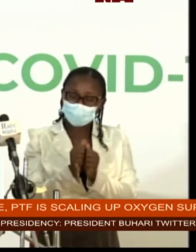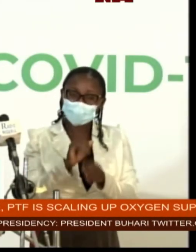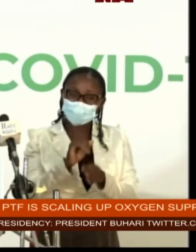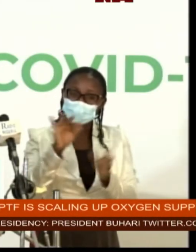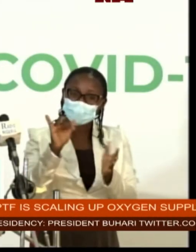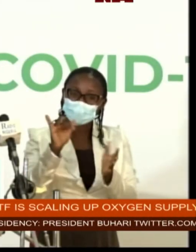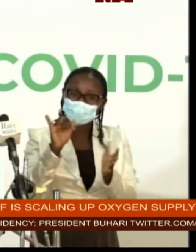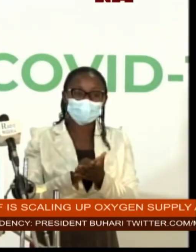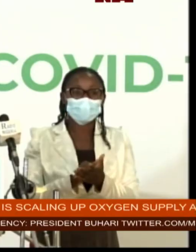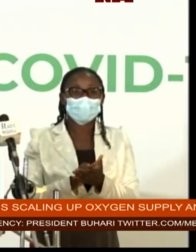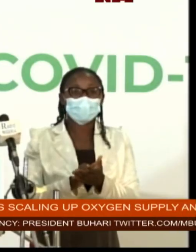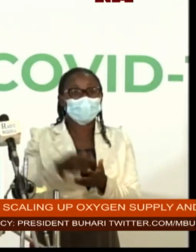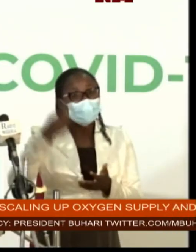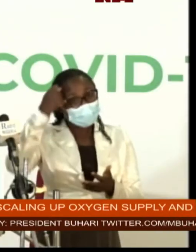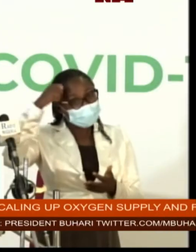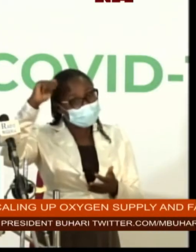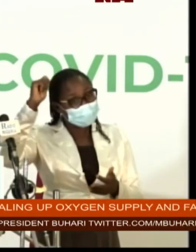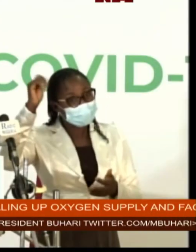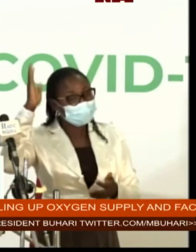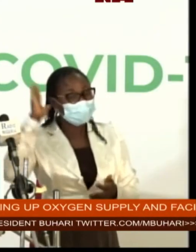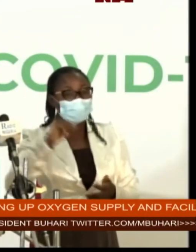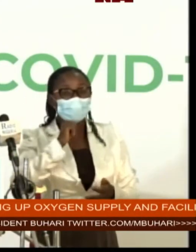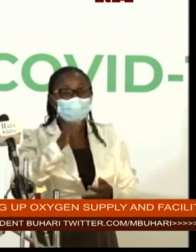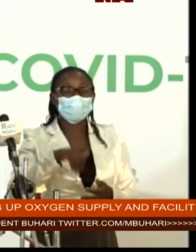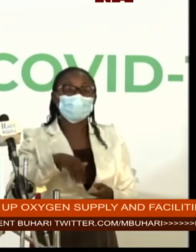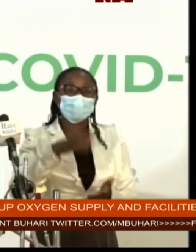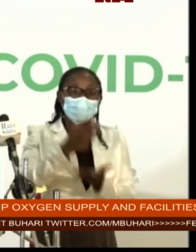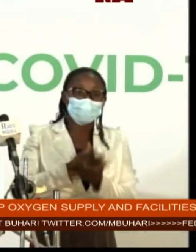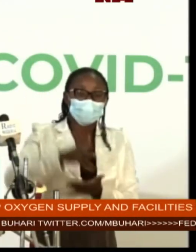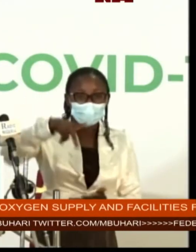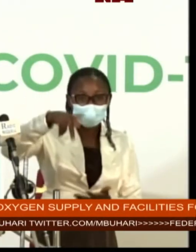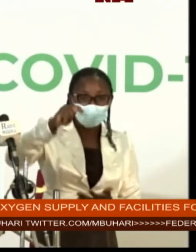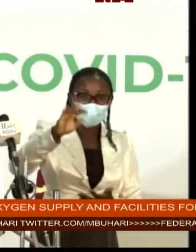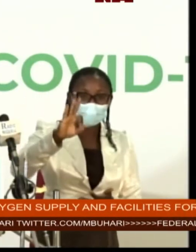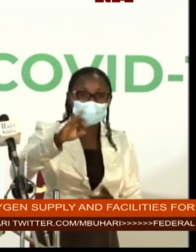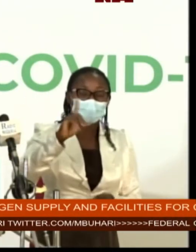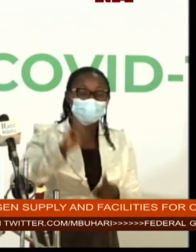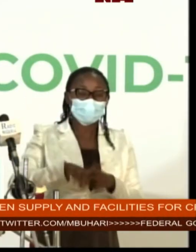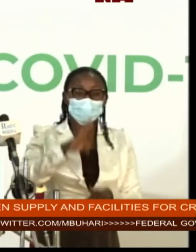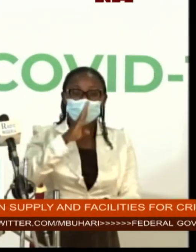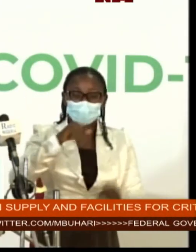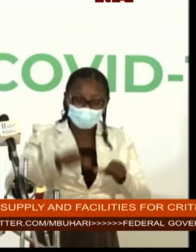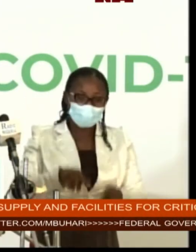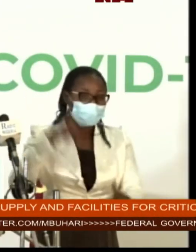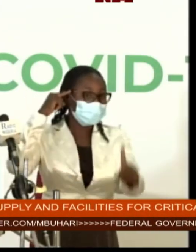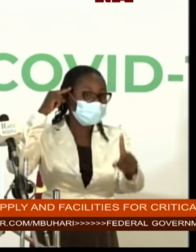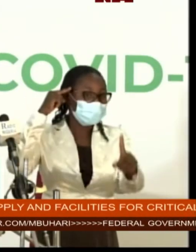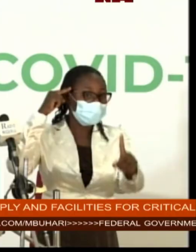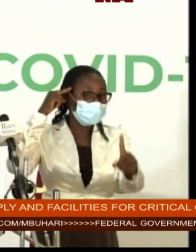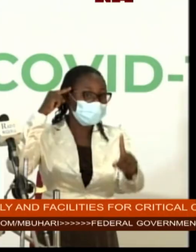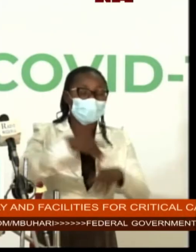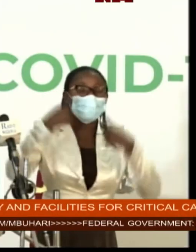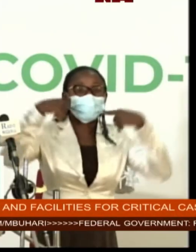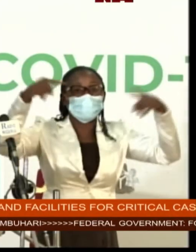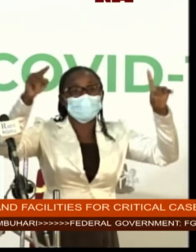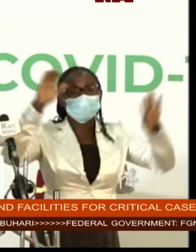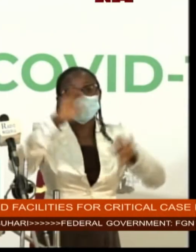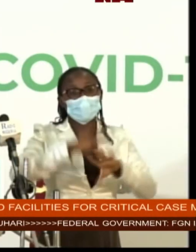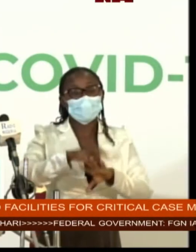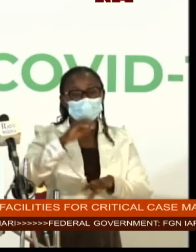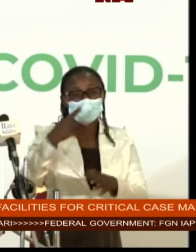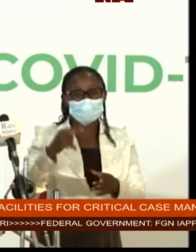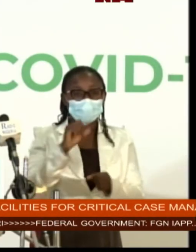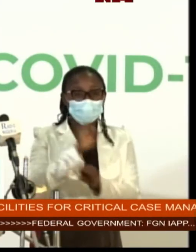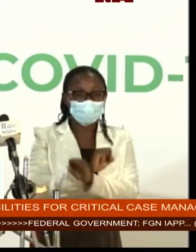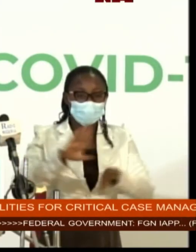Conspiracy theories would not stop the presidential task force from being focused and succeeding at the work that we've